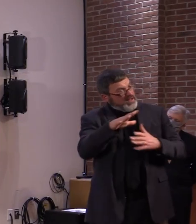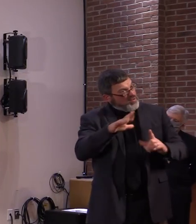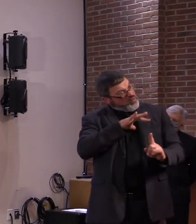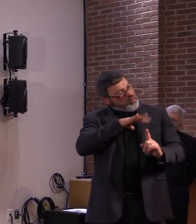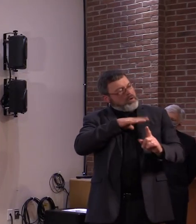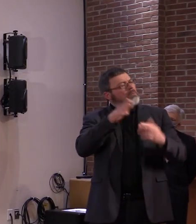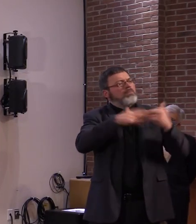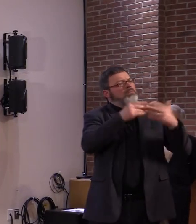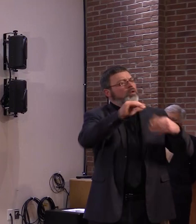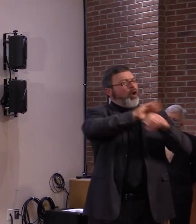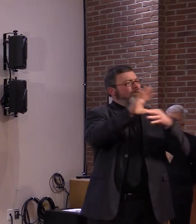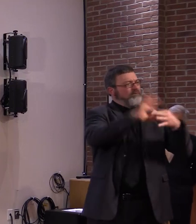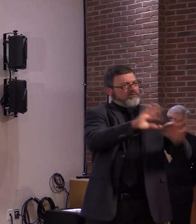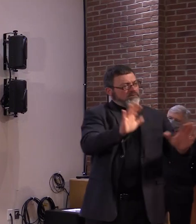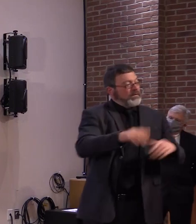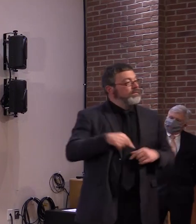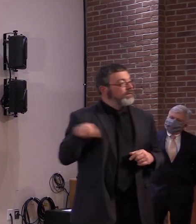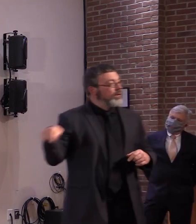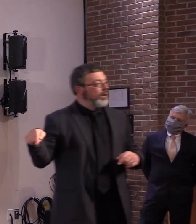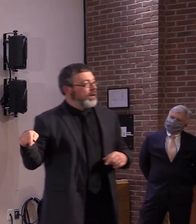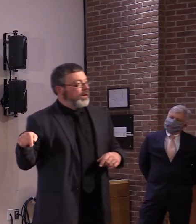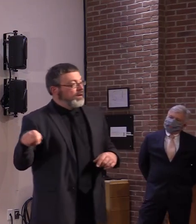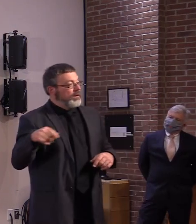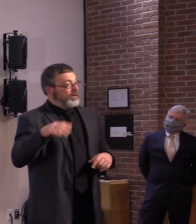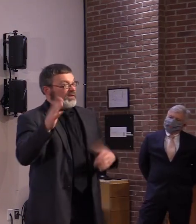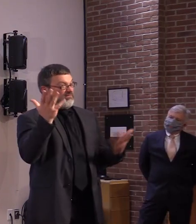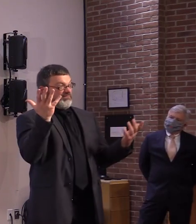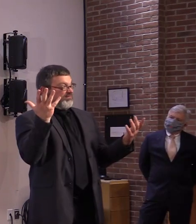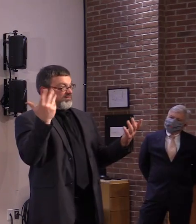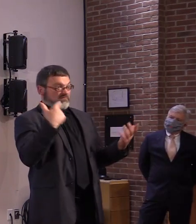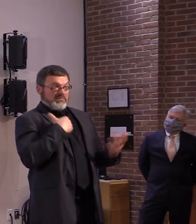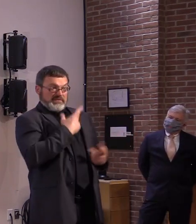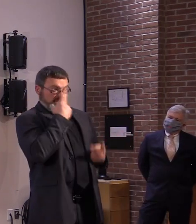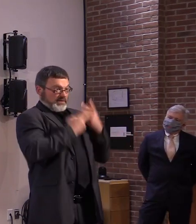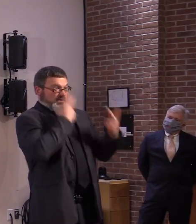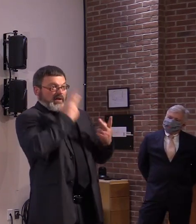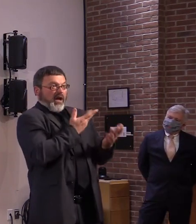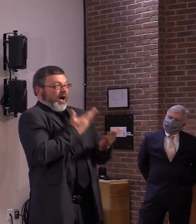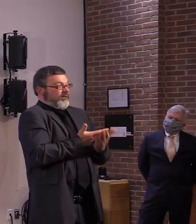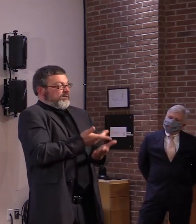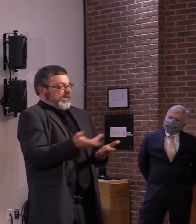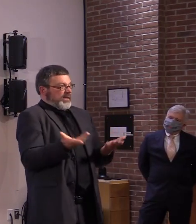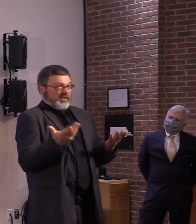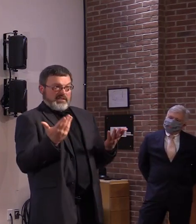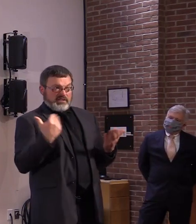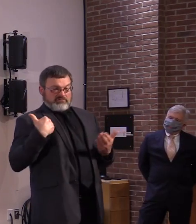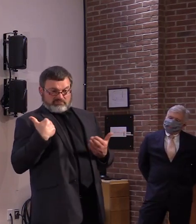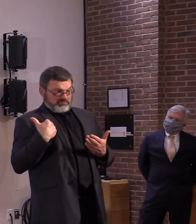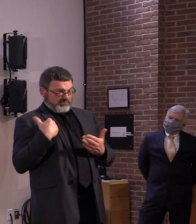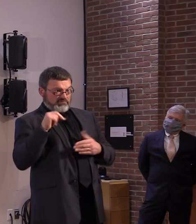know, we'll reflect on what happened in this general election. If we can move forward and try it